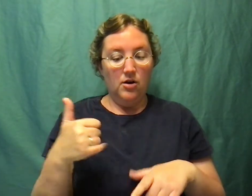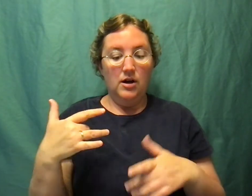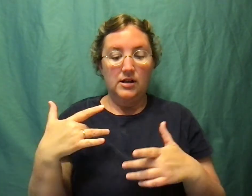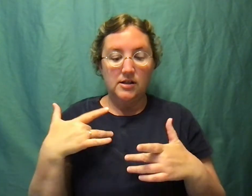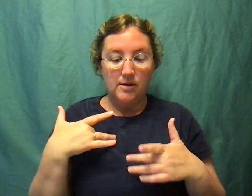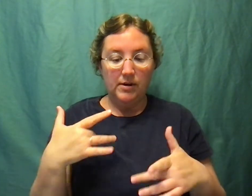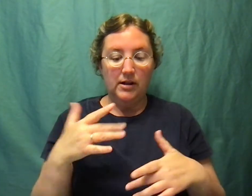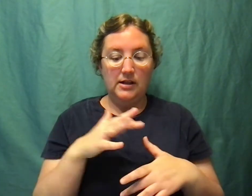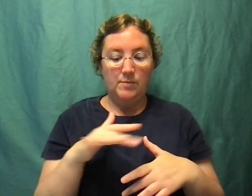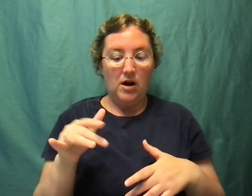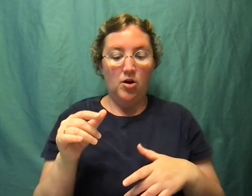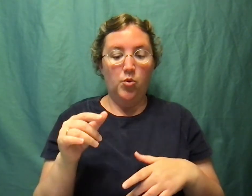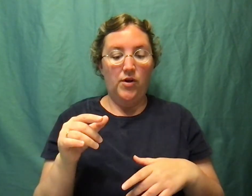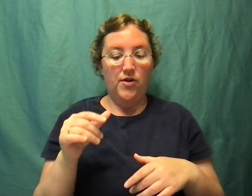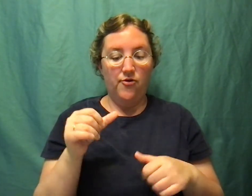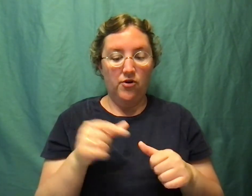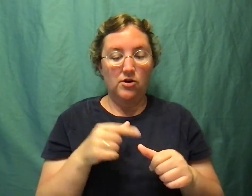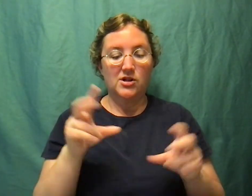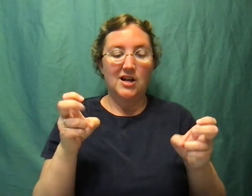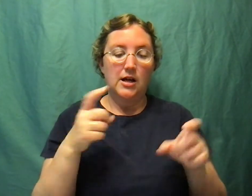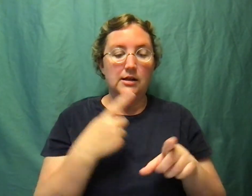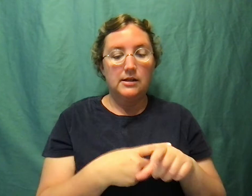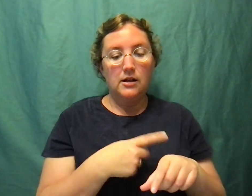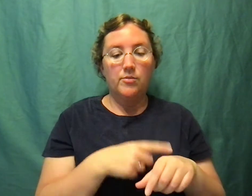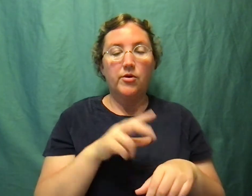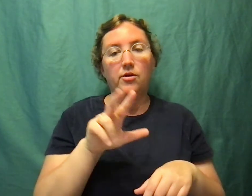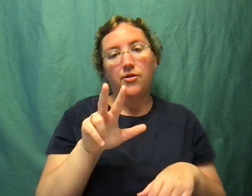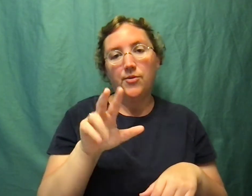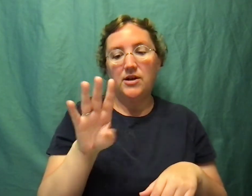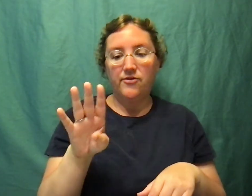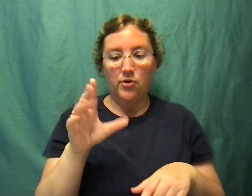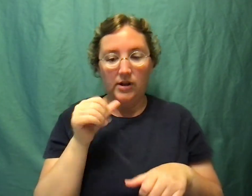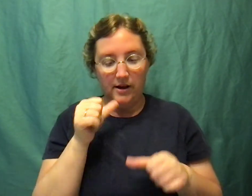it's typically spelled with the first syllable, 3 to 4 letters.